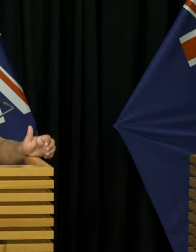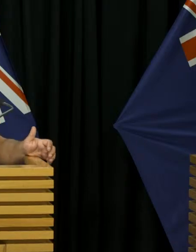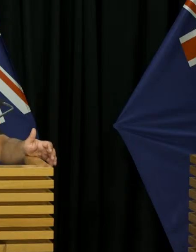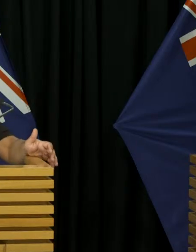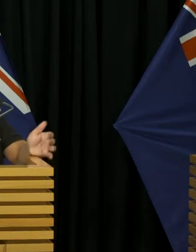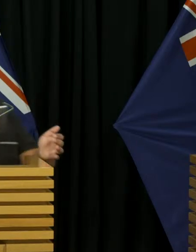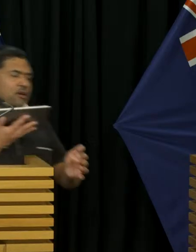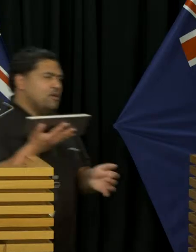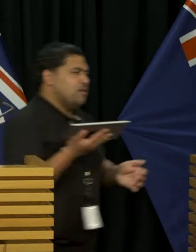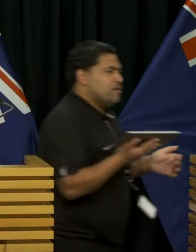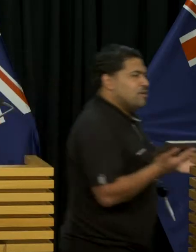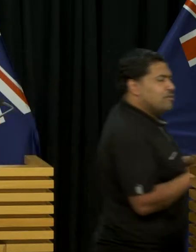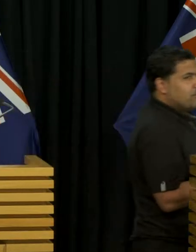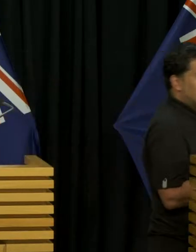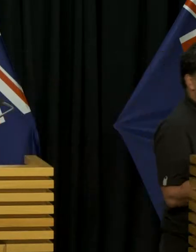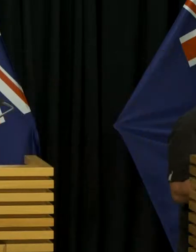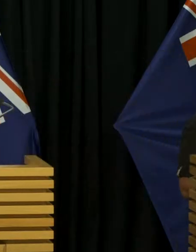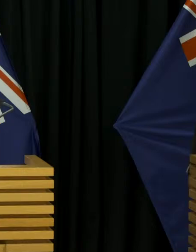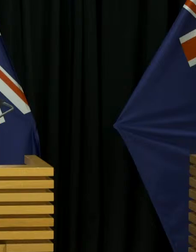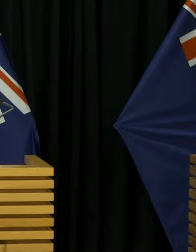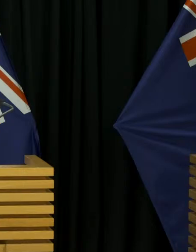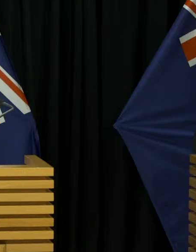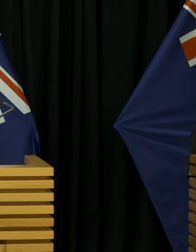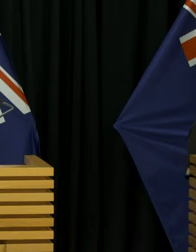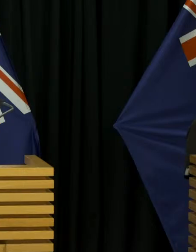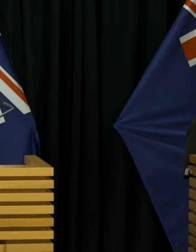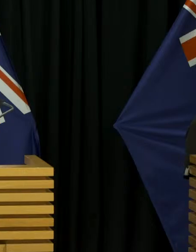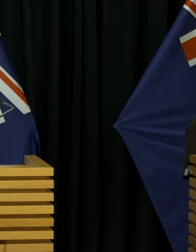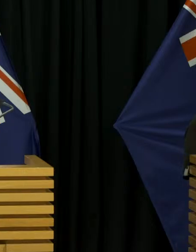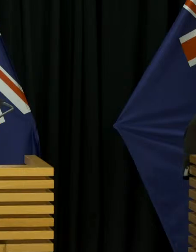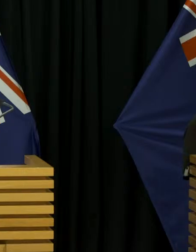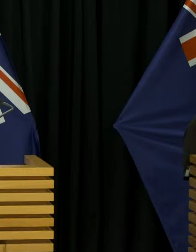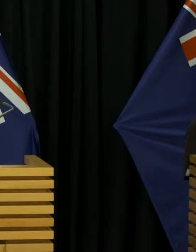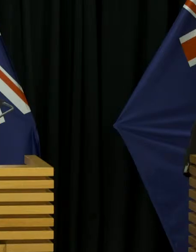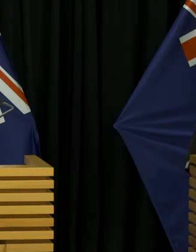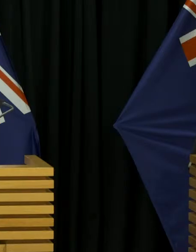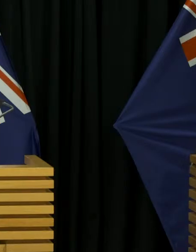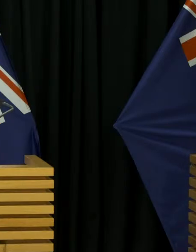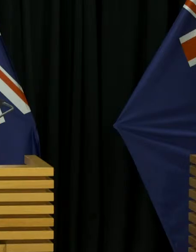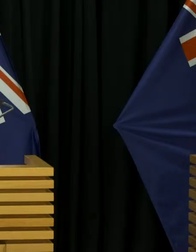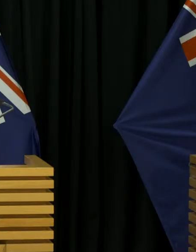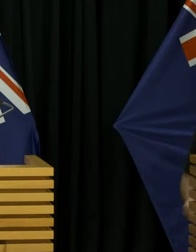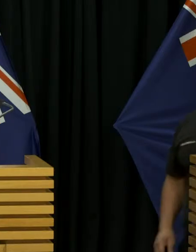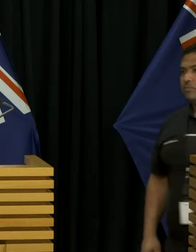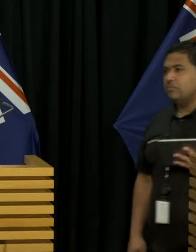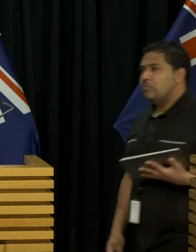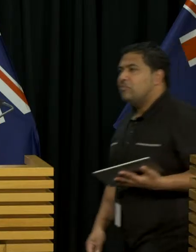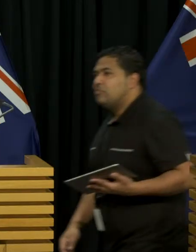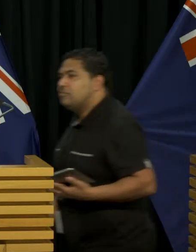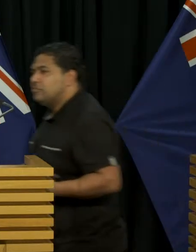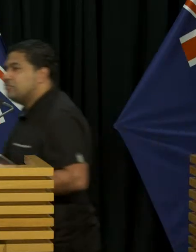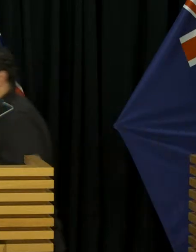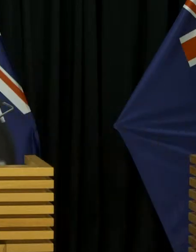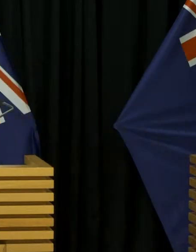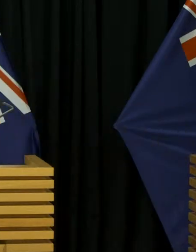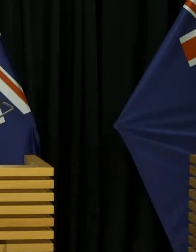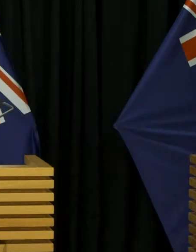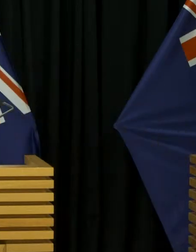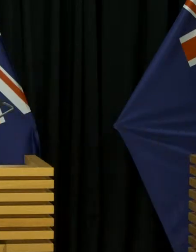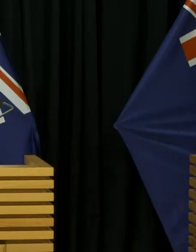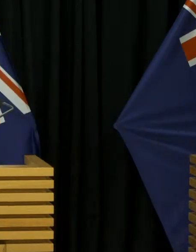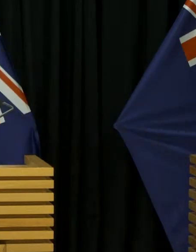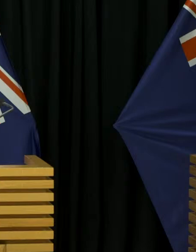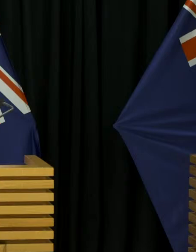fur can carry the virus for a time if it comes into contact with someone who is sick. Here's the BBC's Anna Collinson. The animal